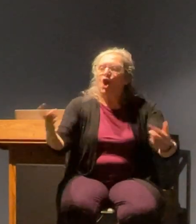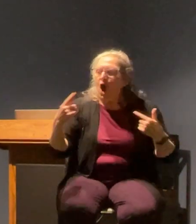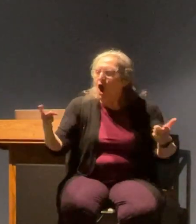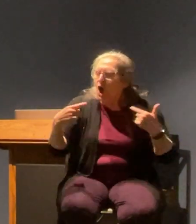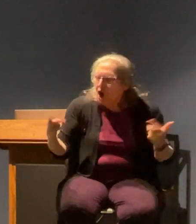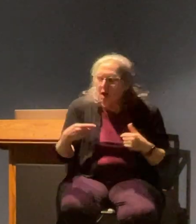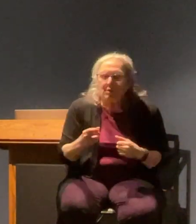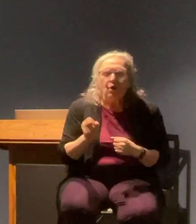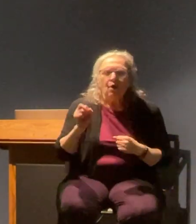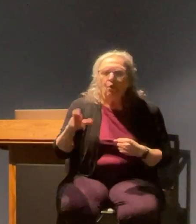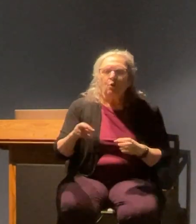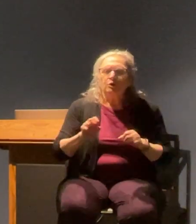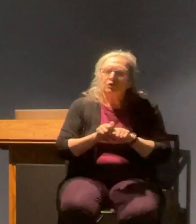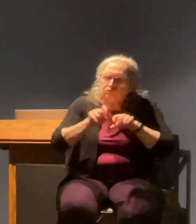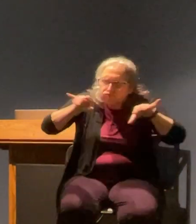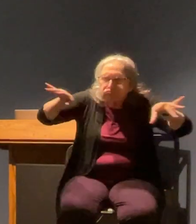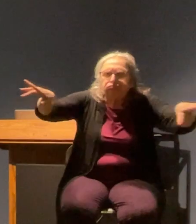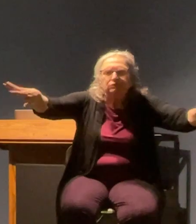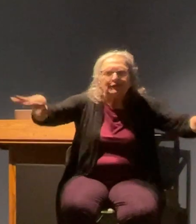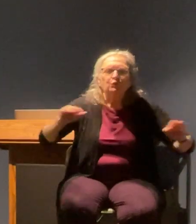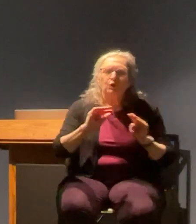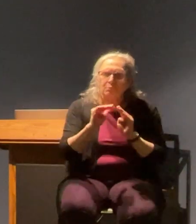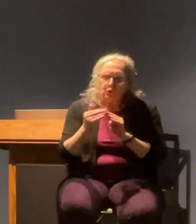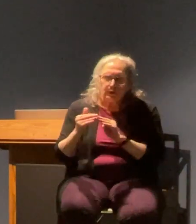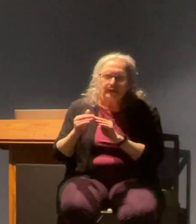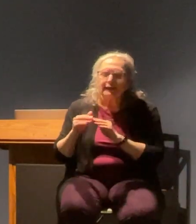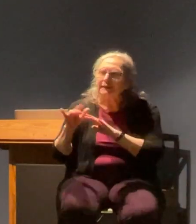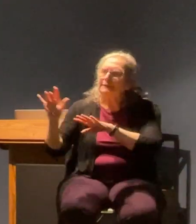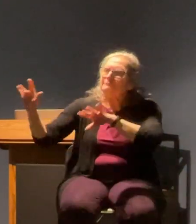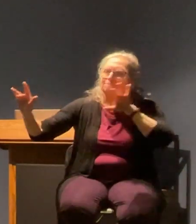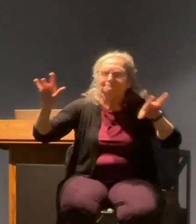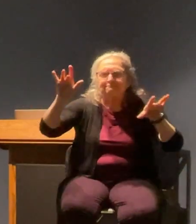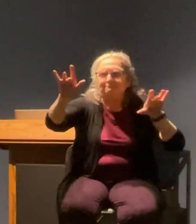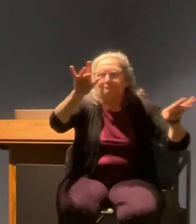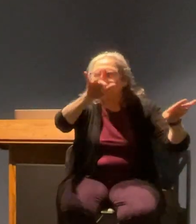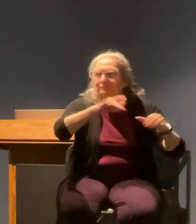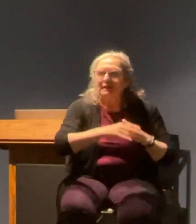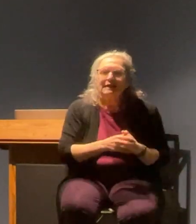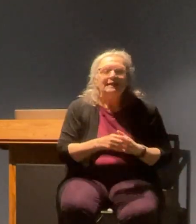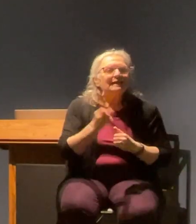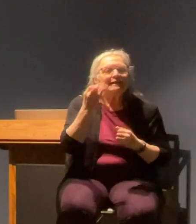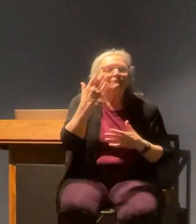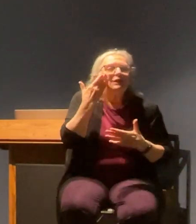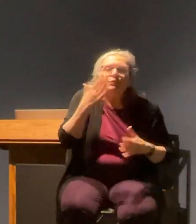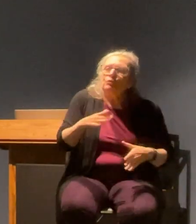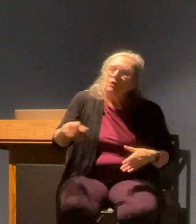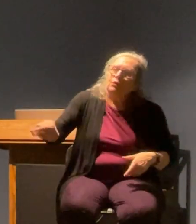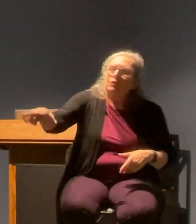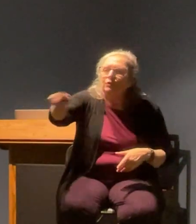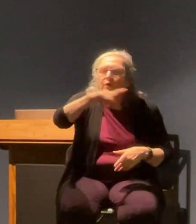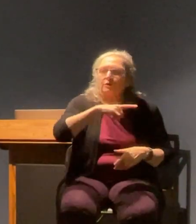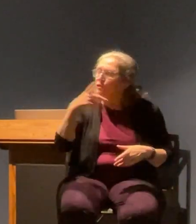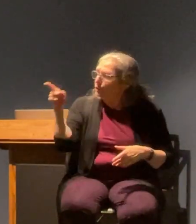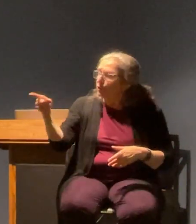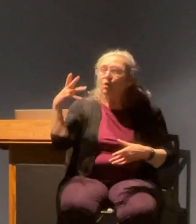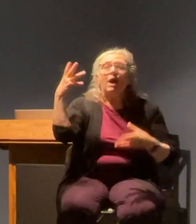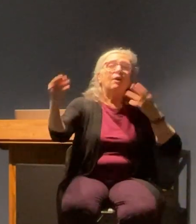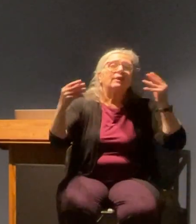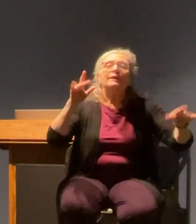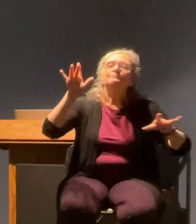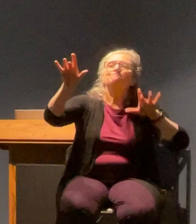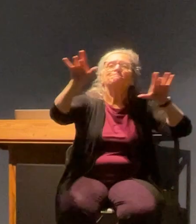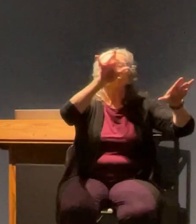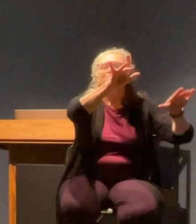kind of bleed out into the community and tap into places where youth may not, if they don't know about you already, do you go out and do